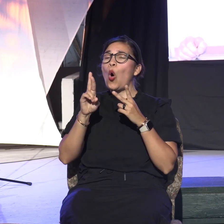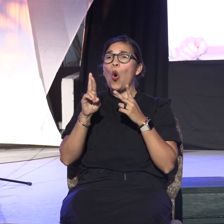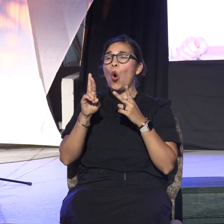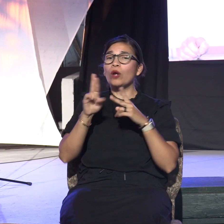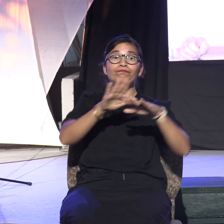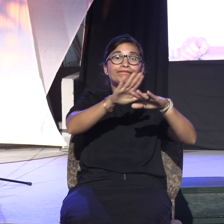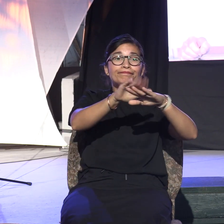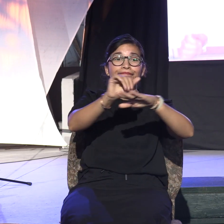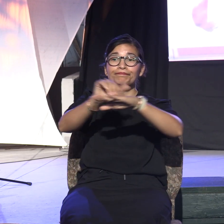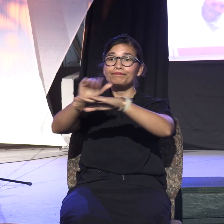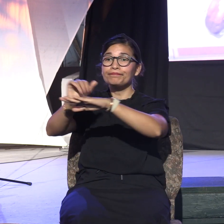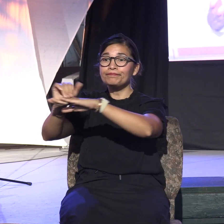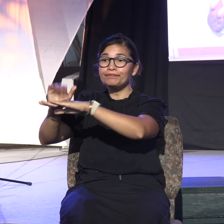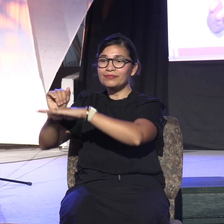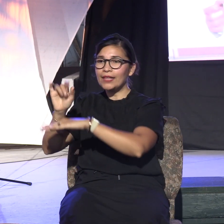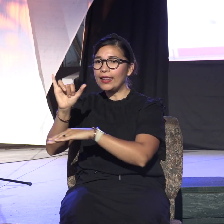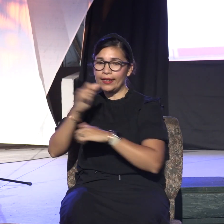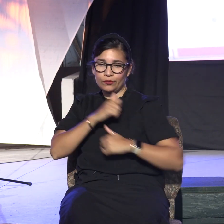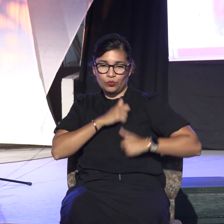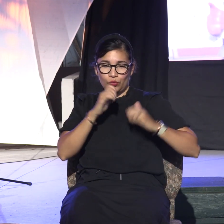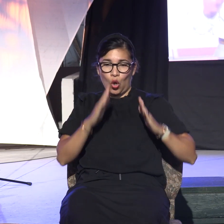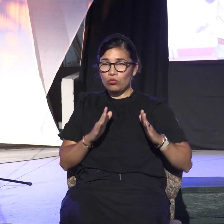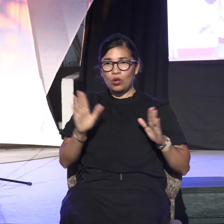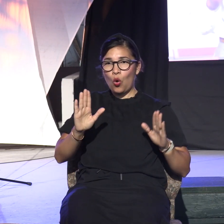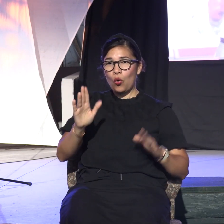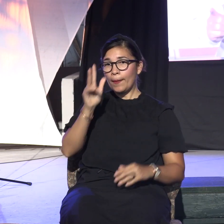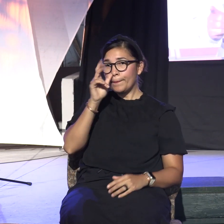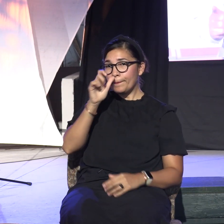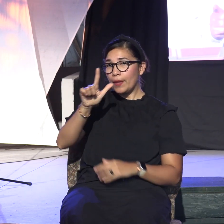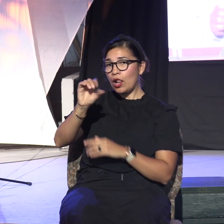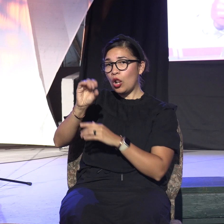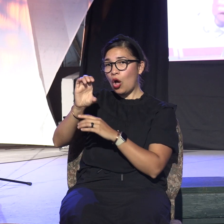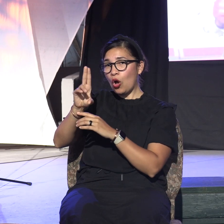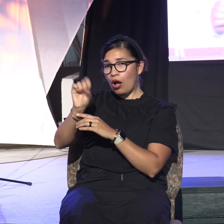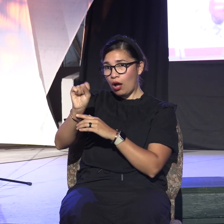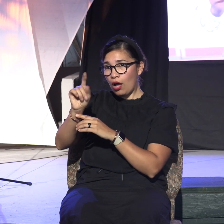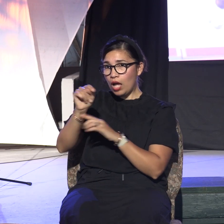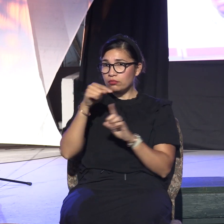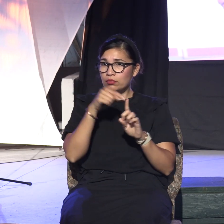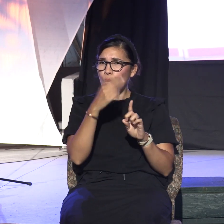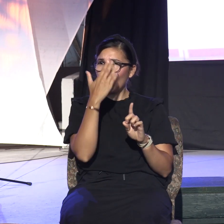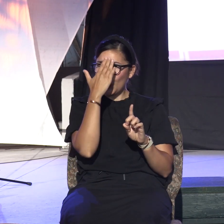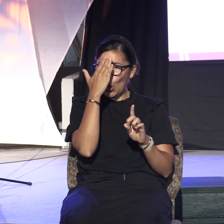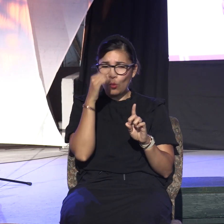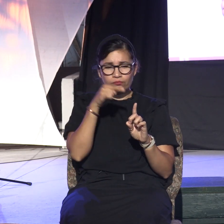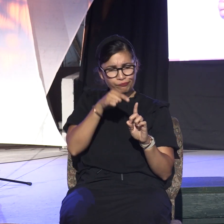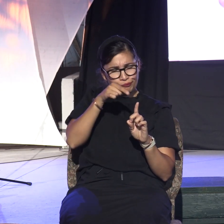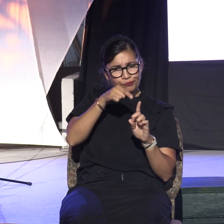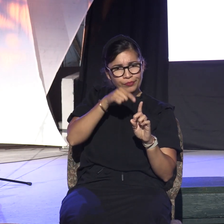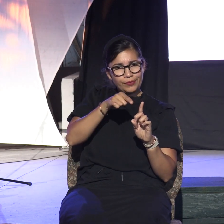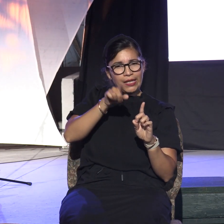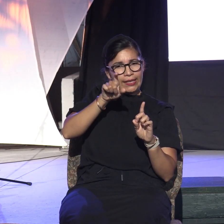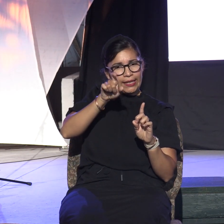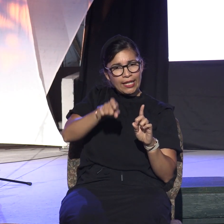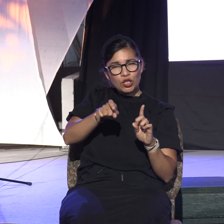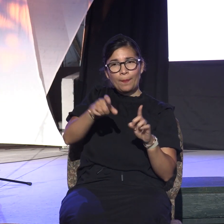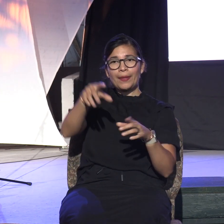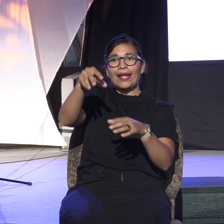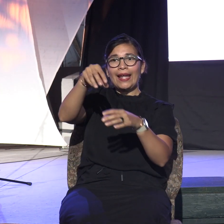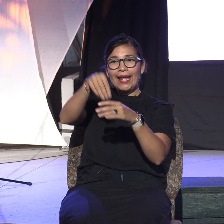in community with other locusts. When that occurs, they are able